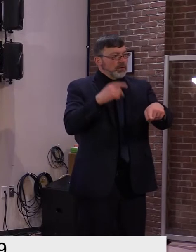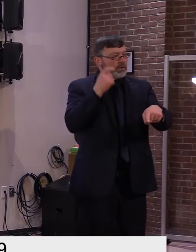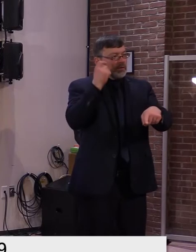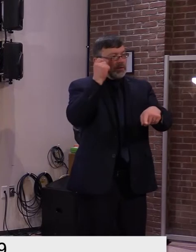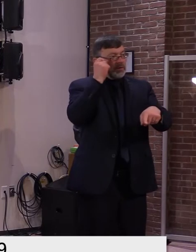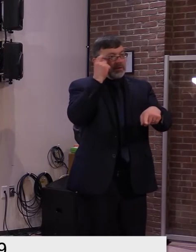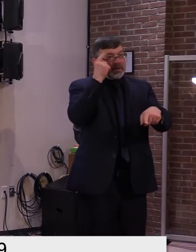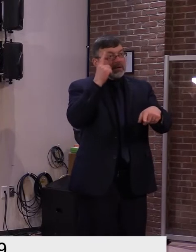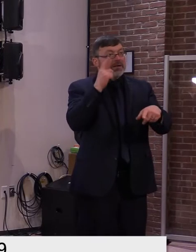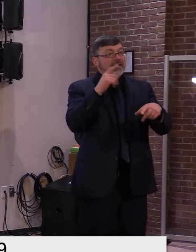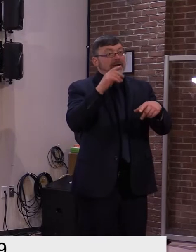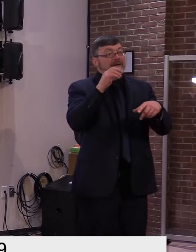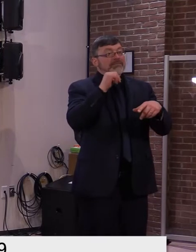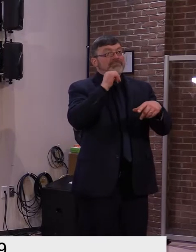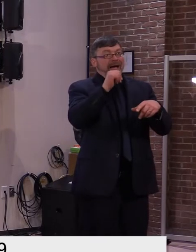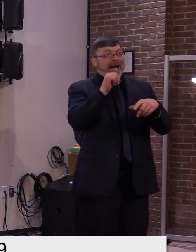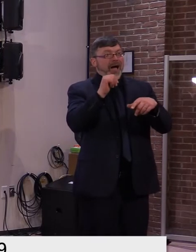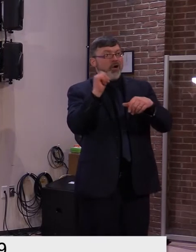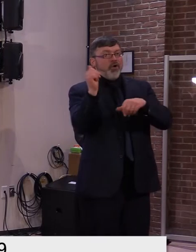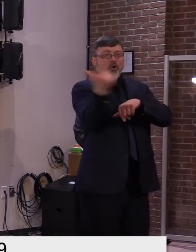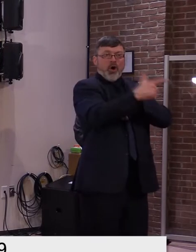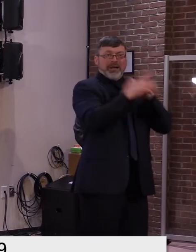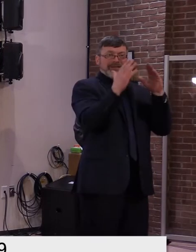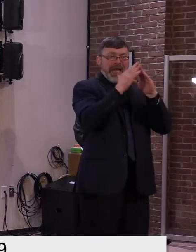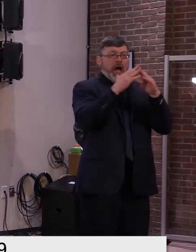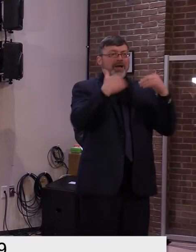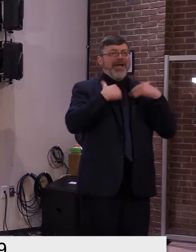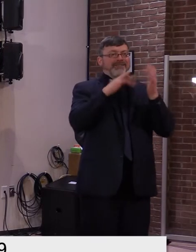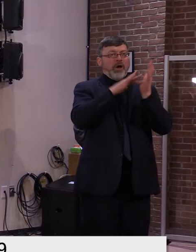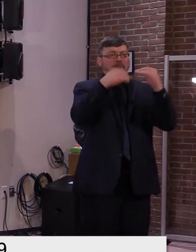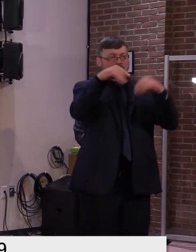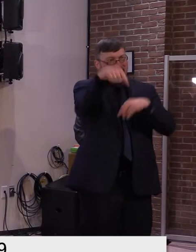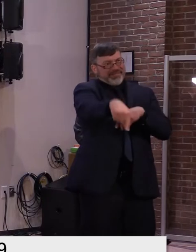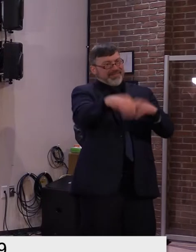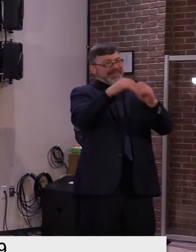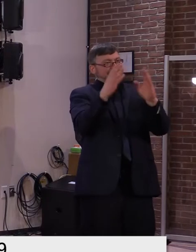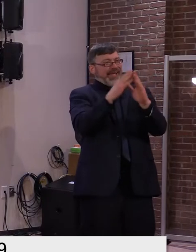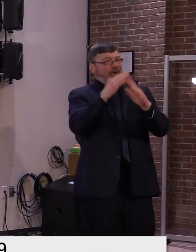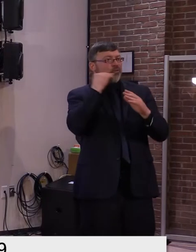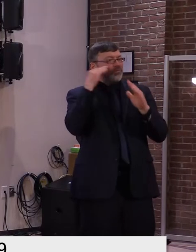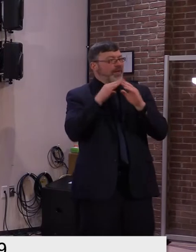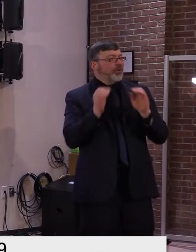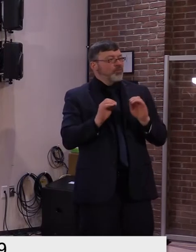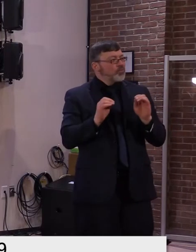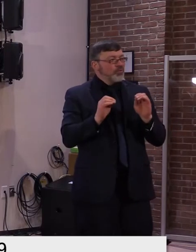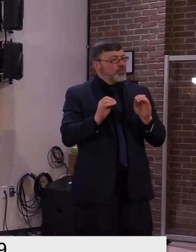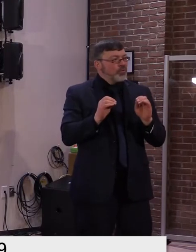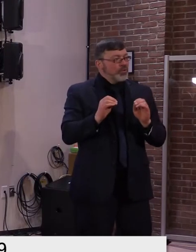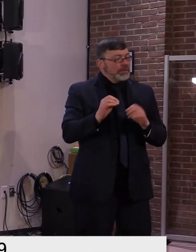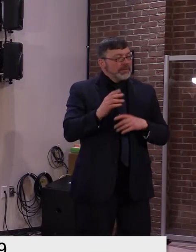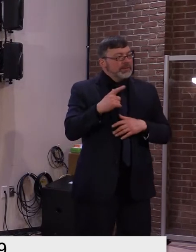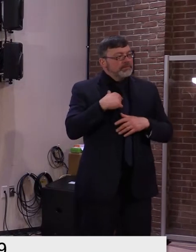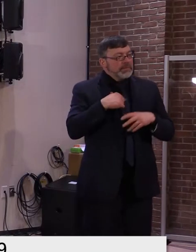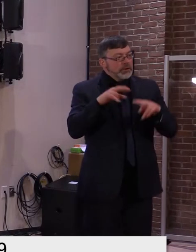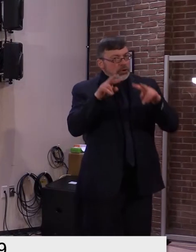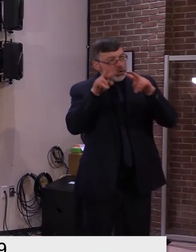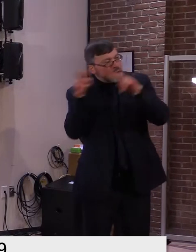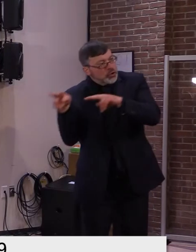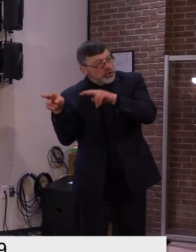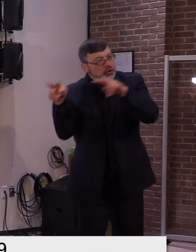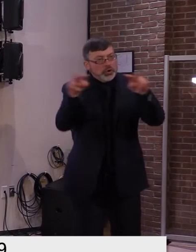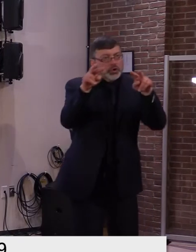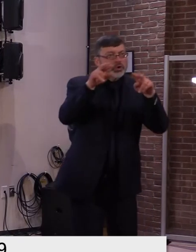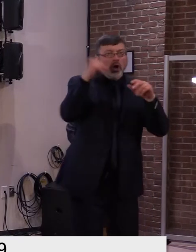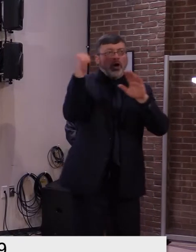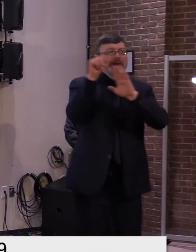area. So what they're seeing in other states and what we're seeing here is a lot of